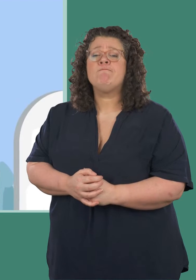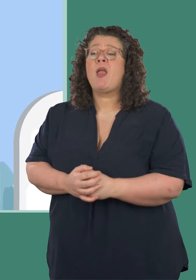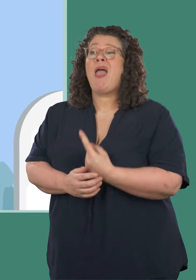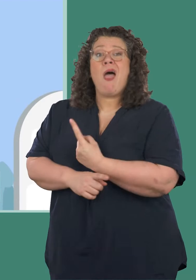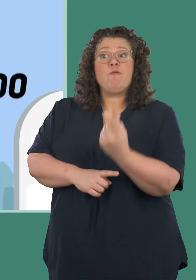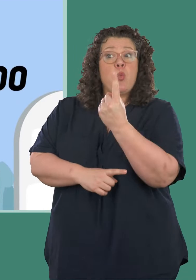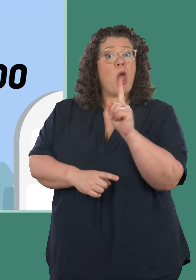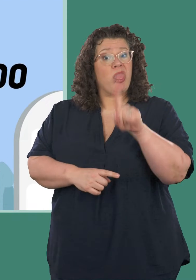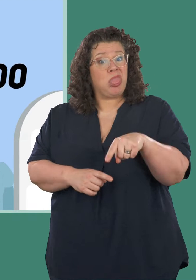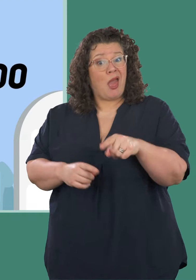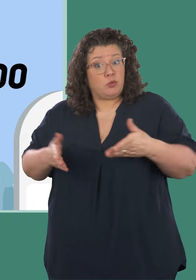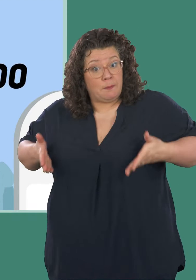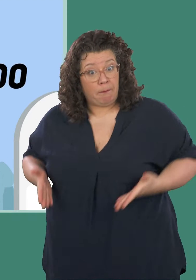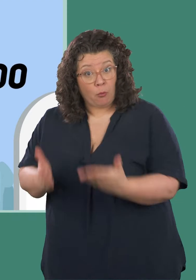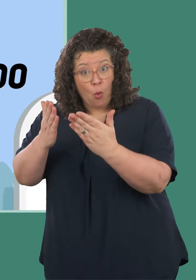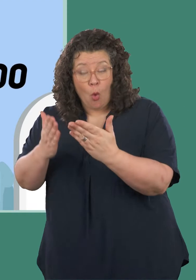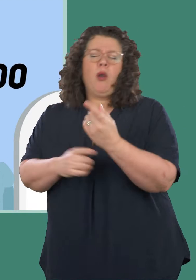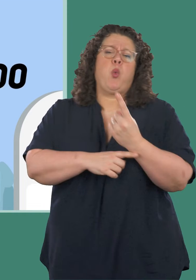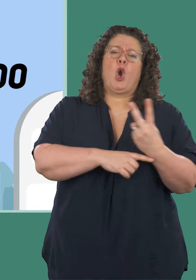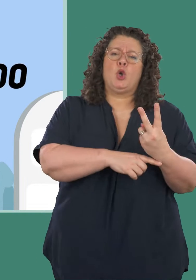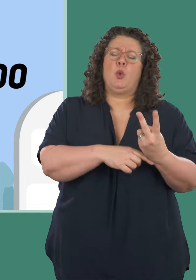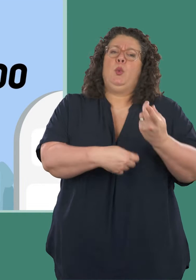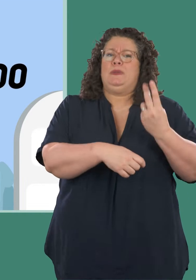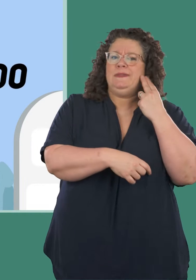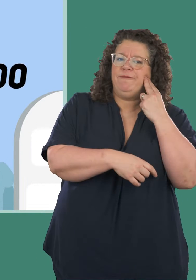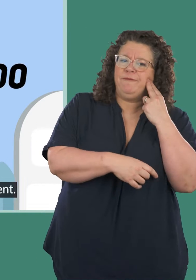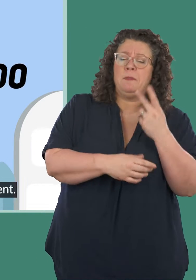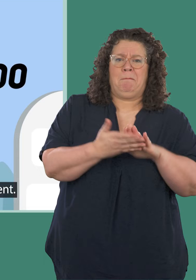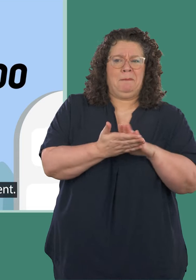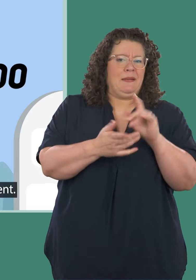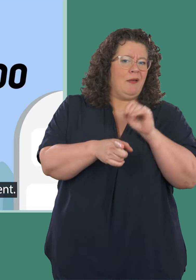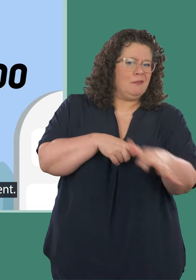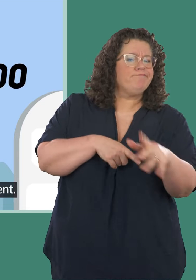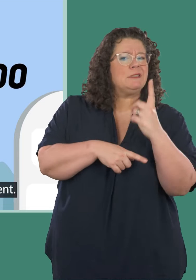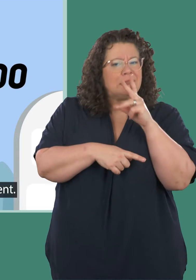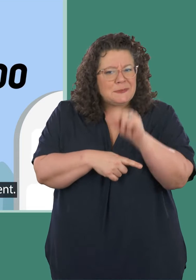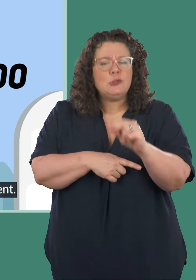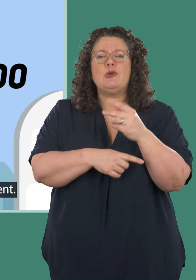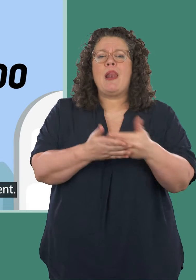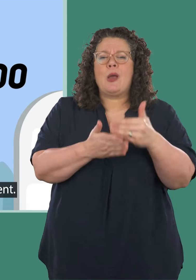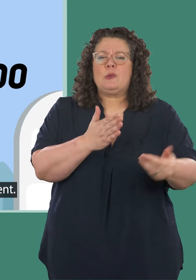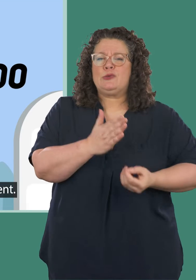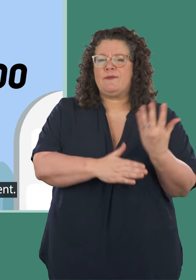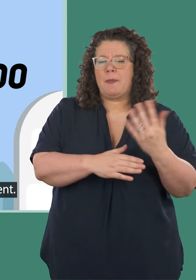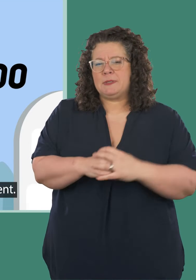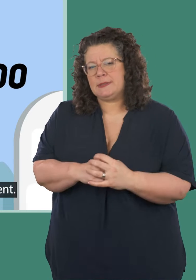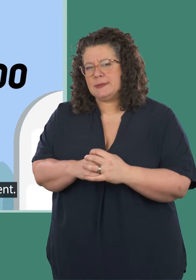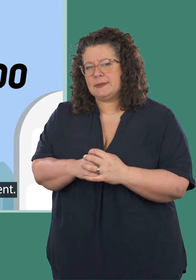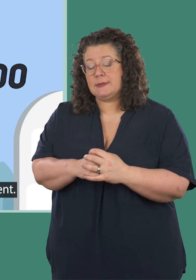1 or 2 babies in every 1,000 are born with permanent hearing loss, which can affect speech and language